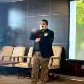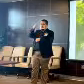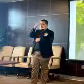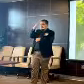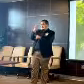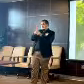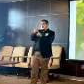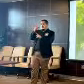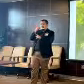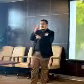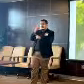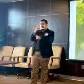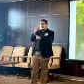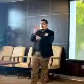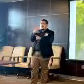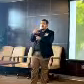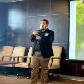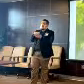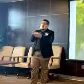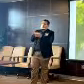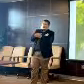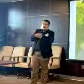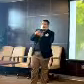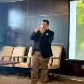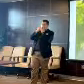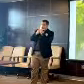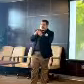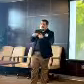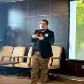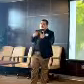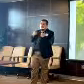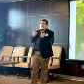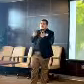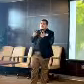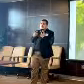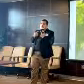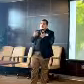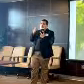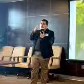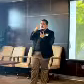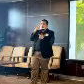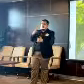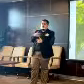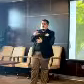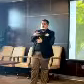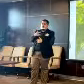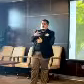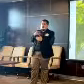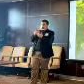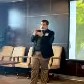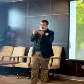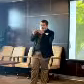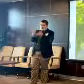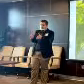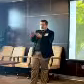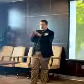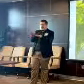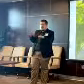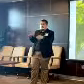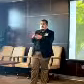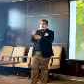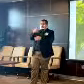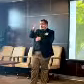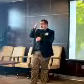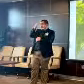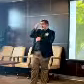from experience how fragile and precious life is. We know what it feels like to almost lose a child.